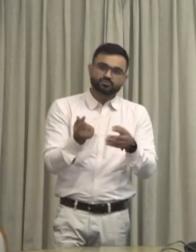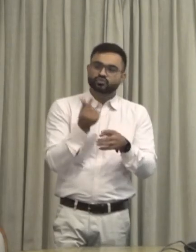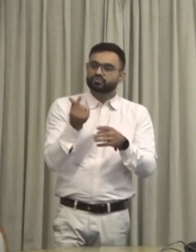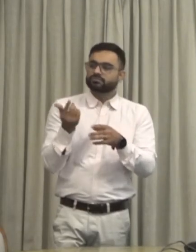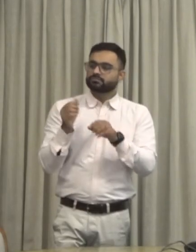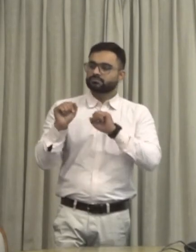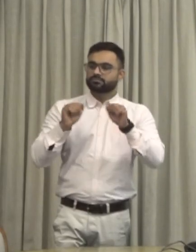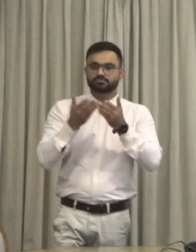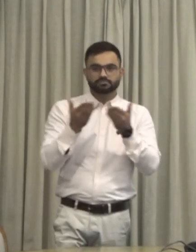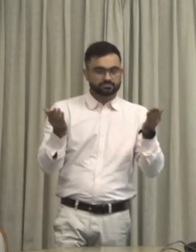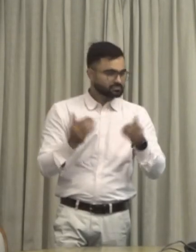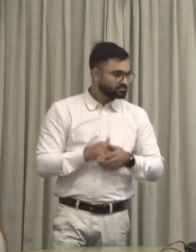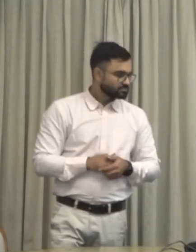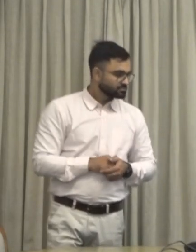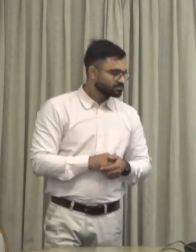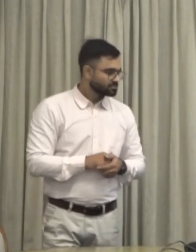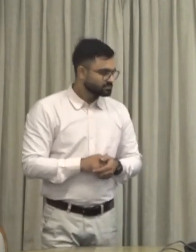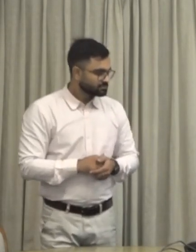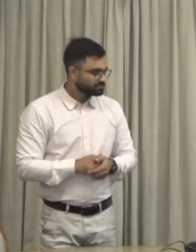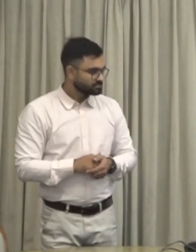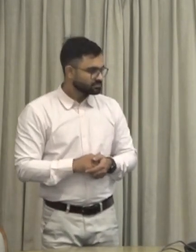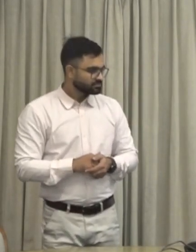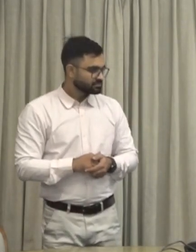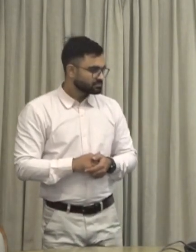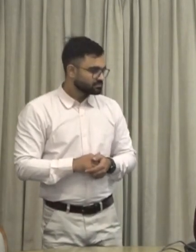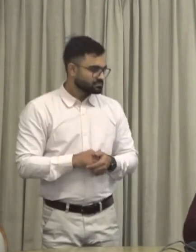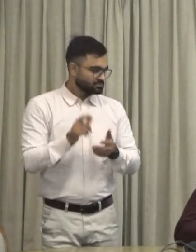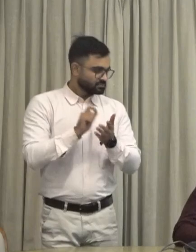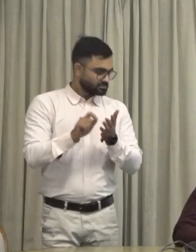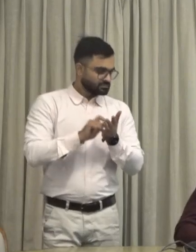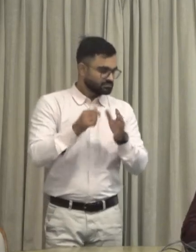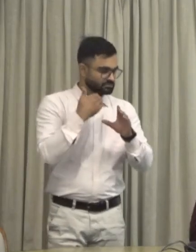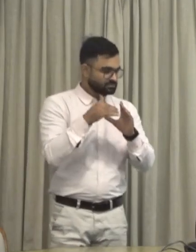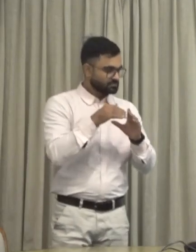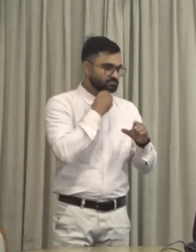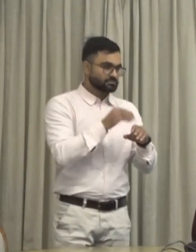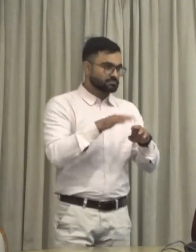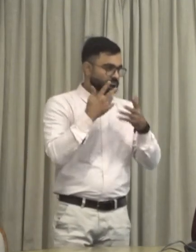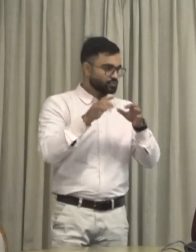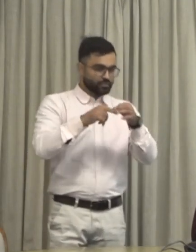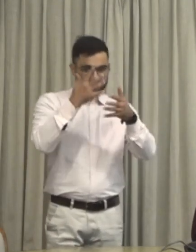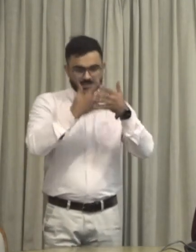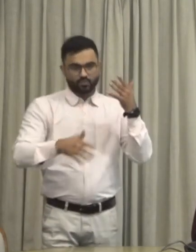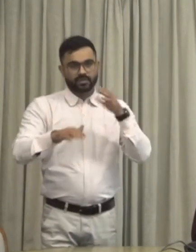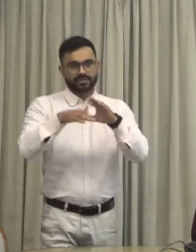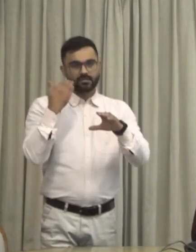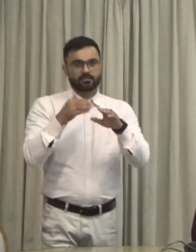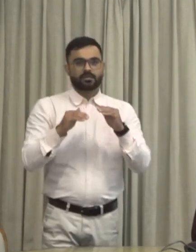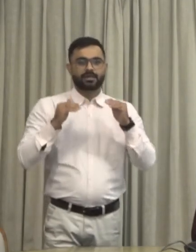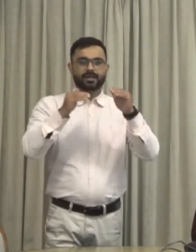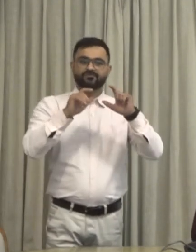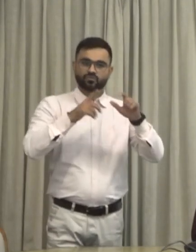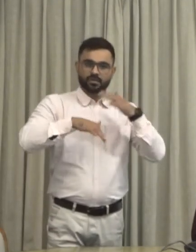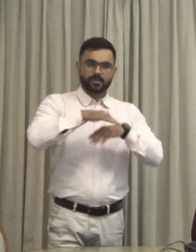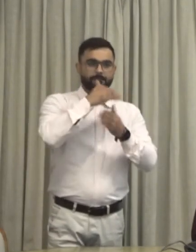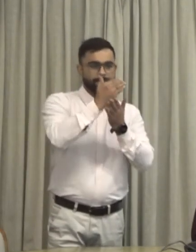using these yourselves. You want me to write to the email? Yeah, so please, if you have any queries, do write to